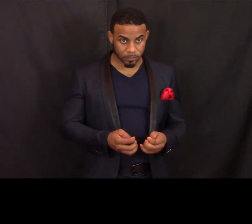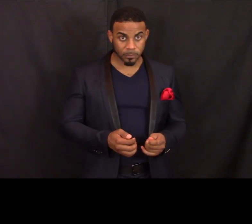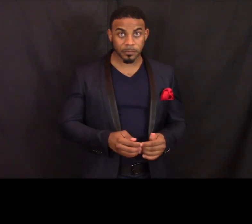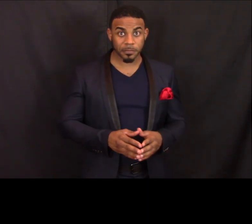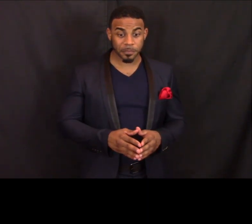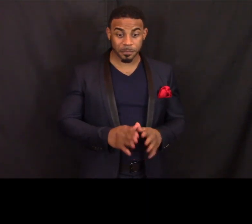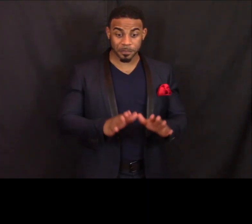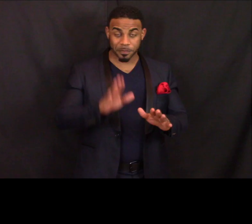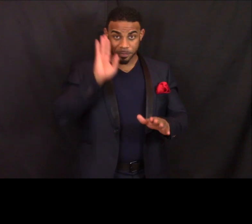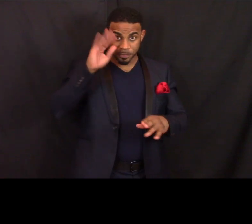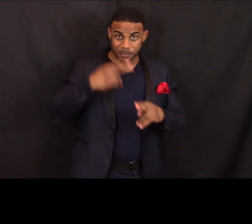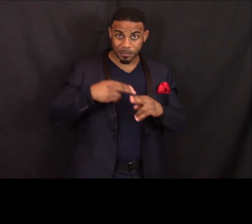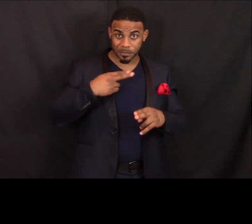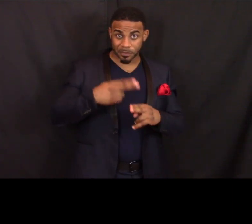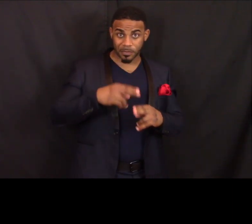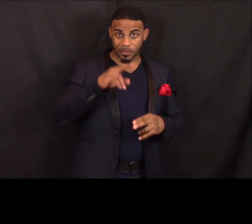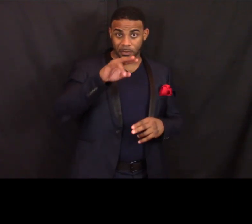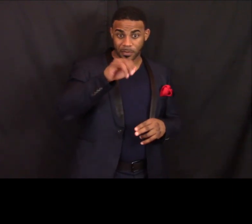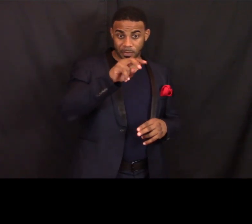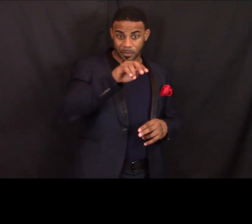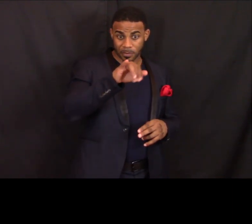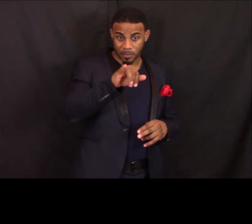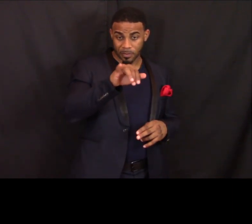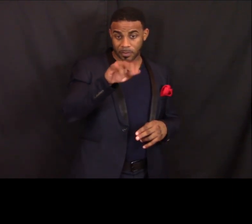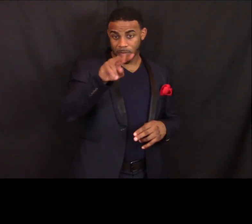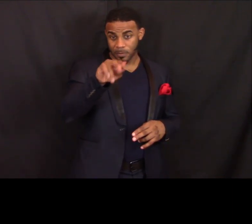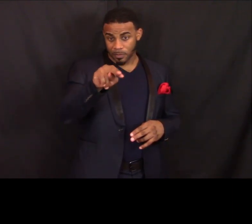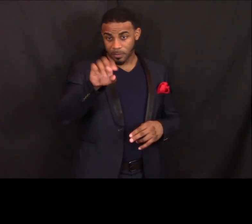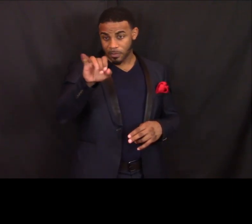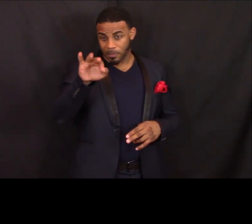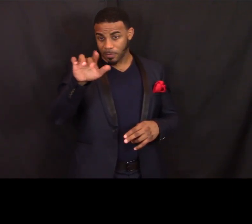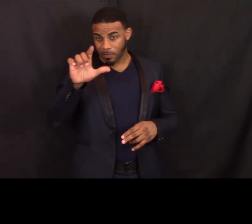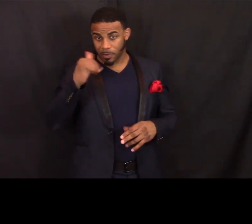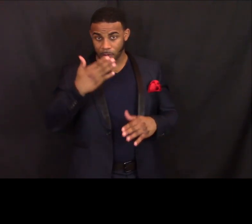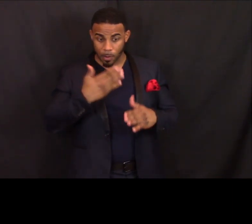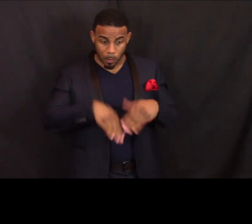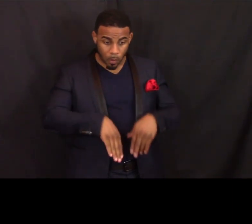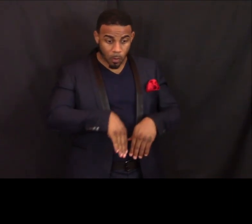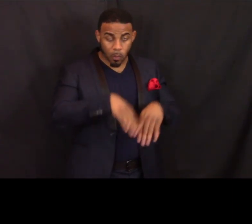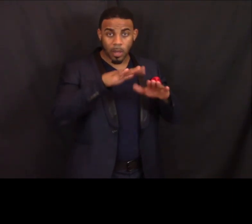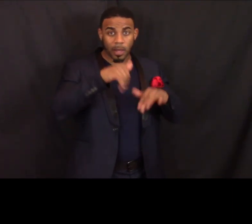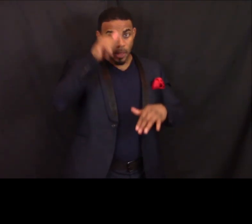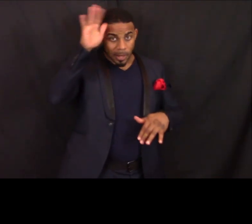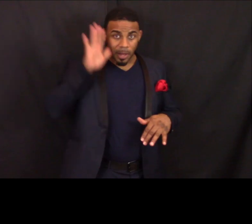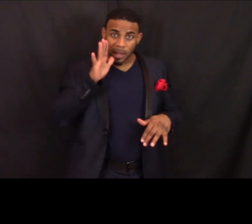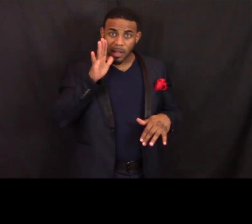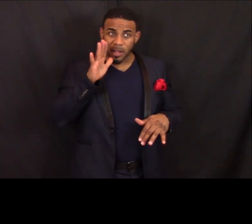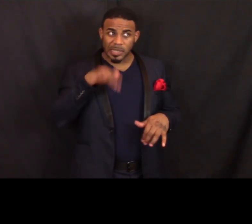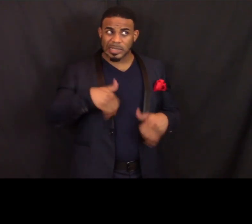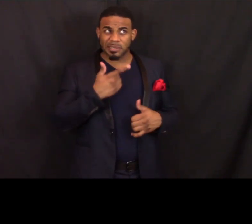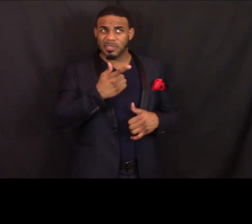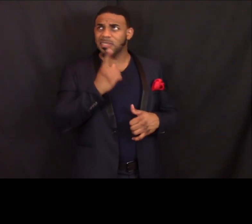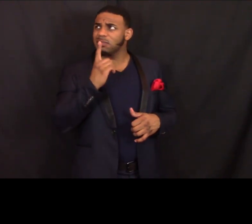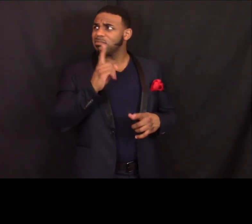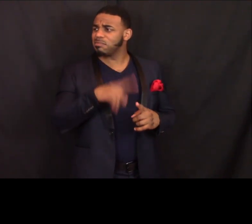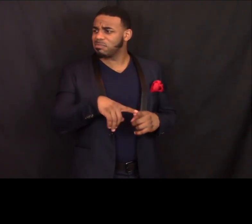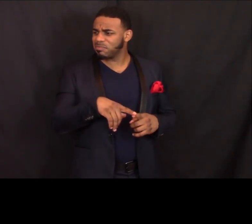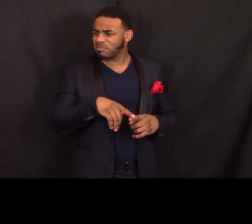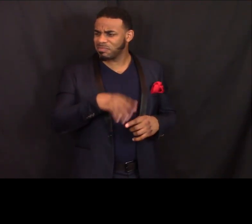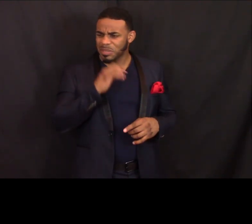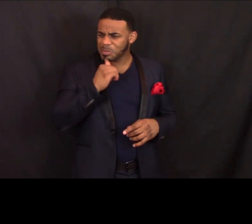My name is Jenny Van Sickle. I was born and raised in Alaska. Was there until I was probably 18 or